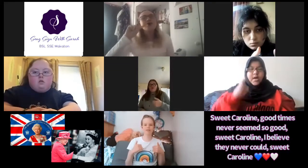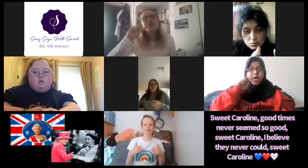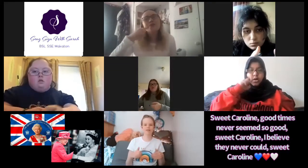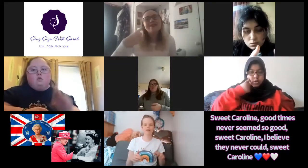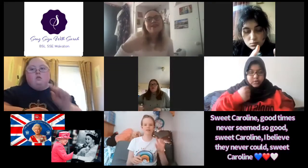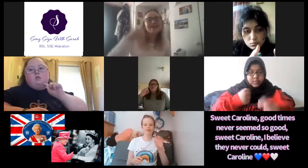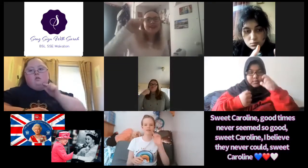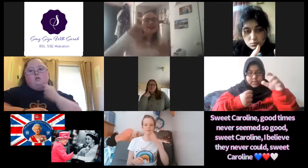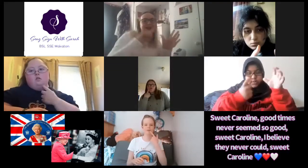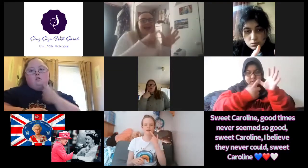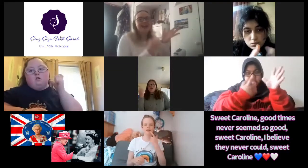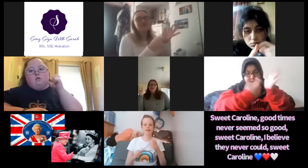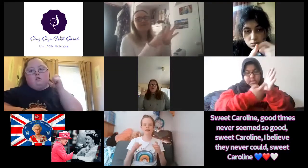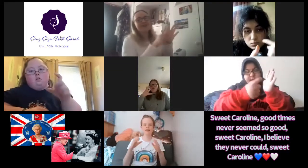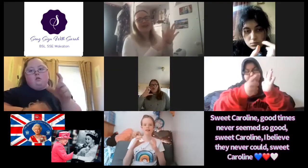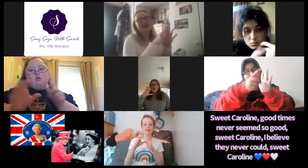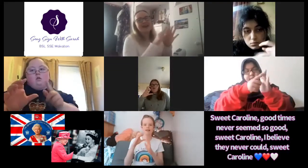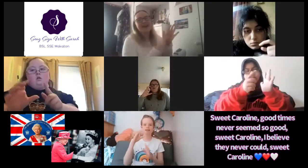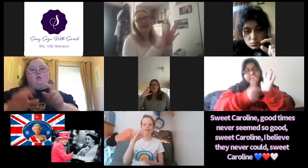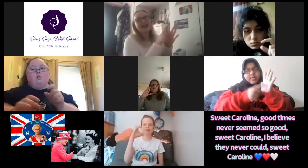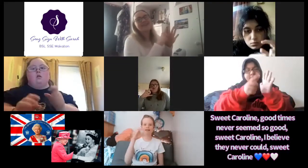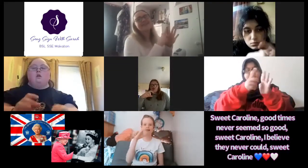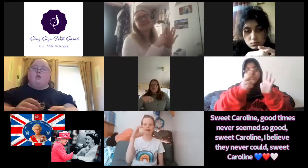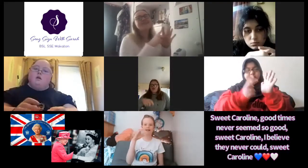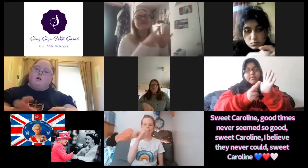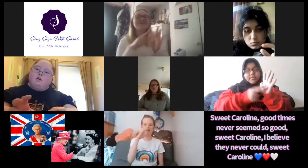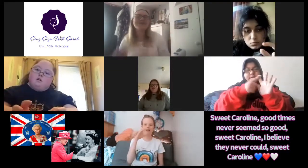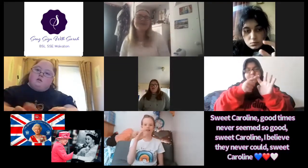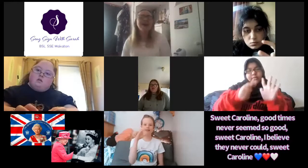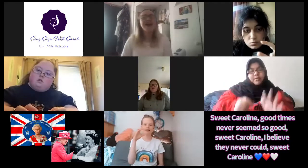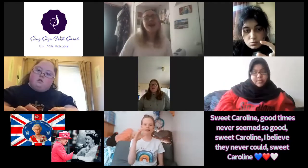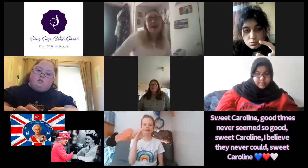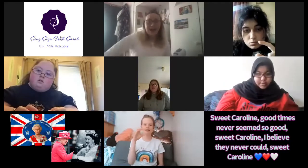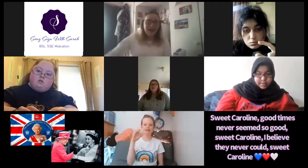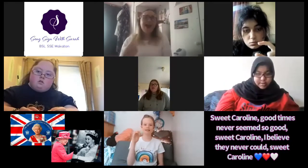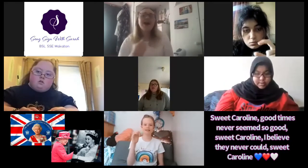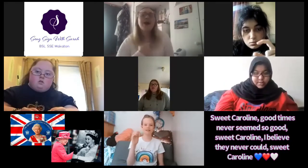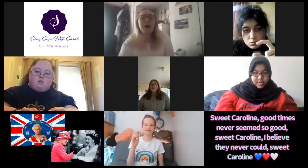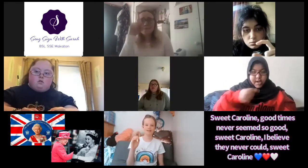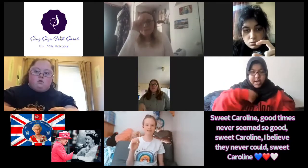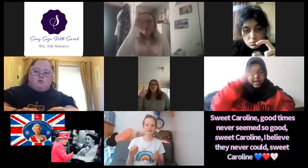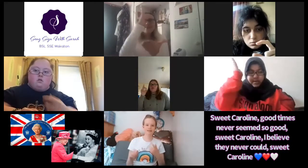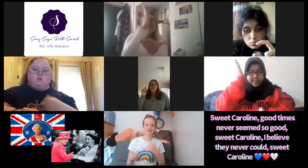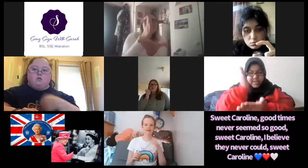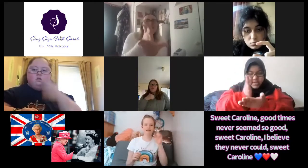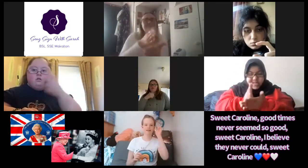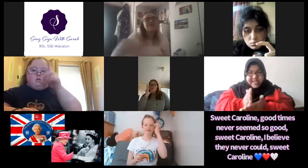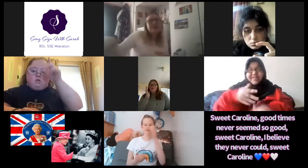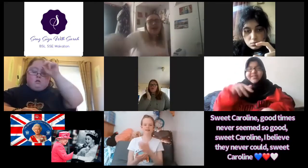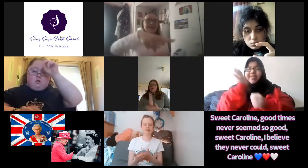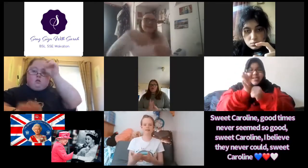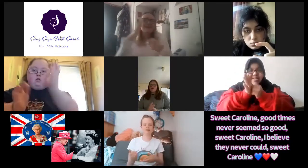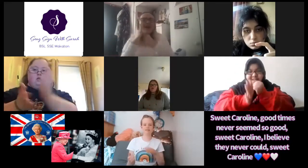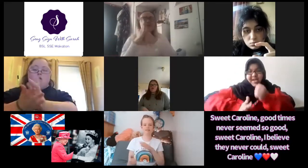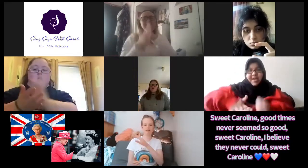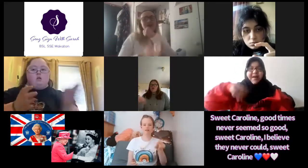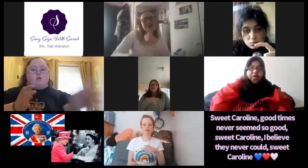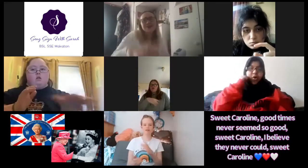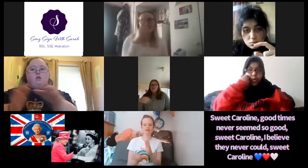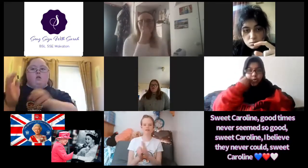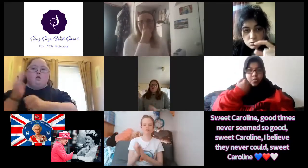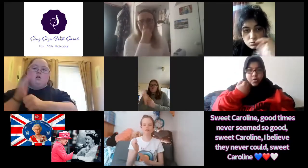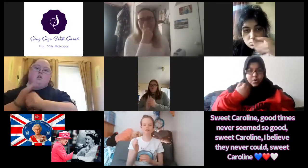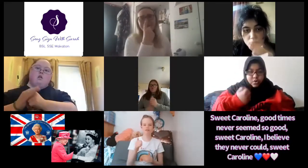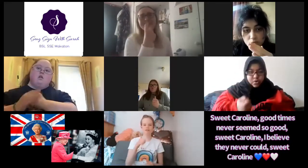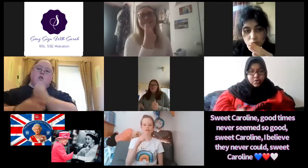Sweet Caroline I won't fly I believe they never